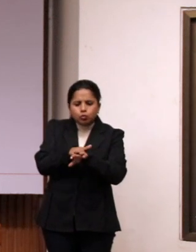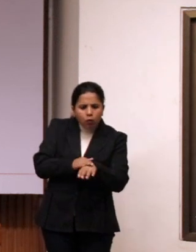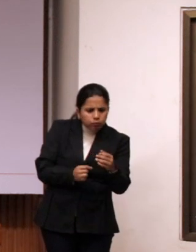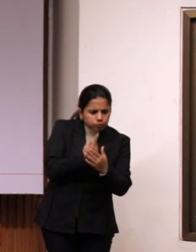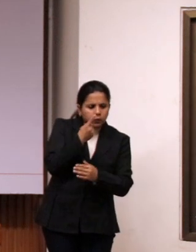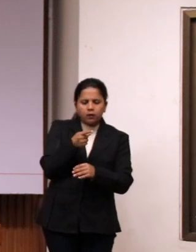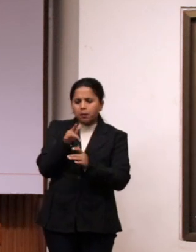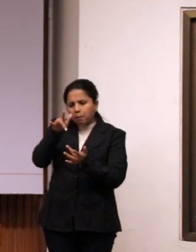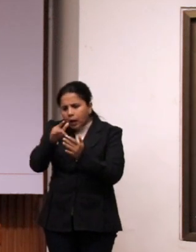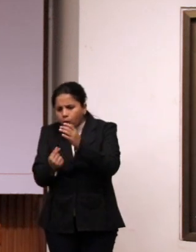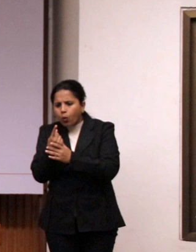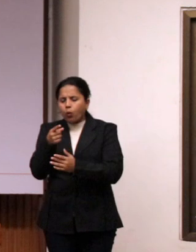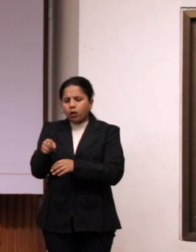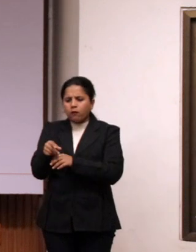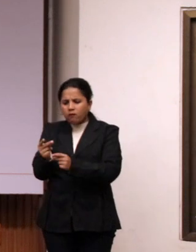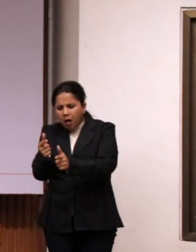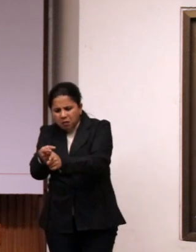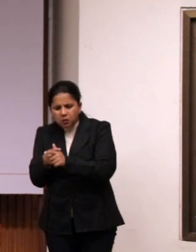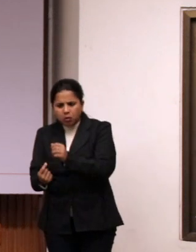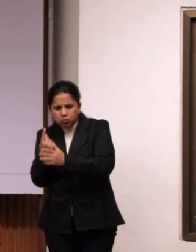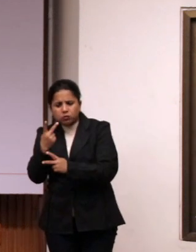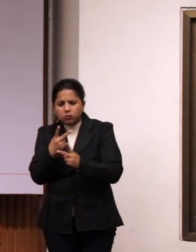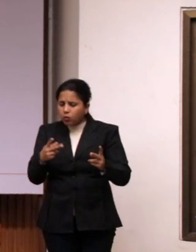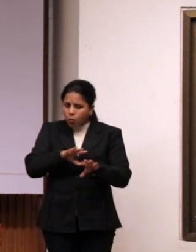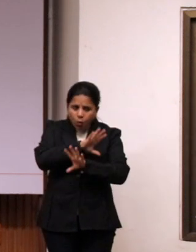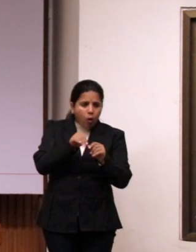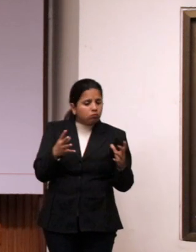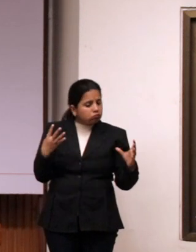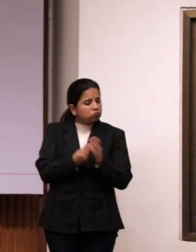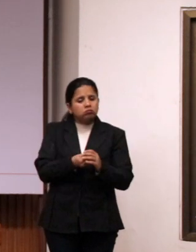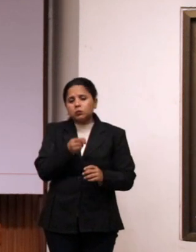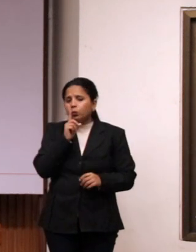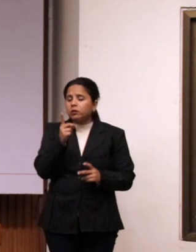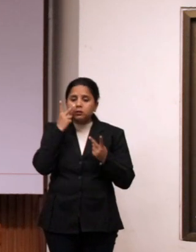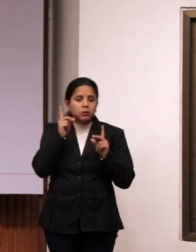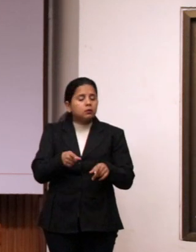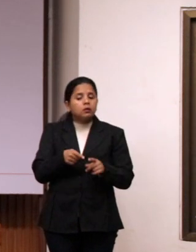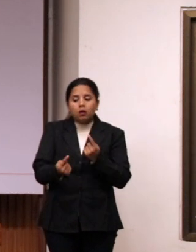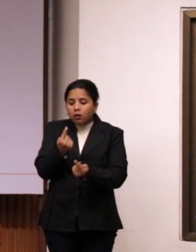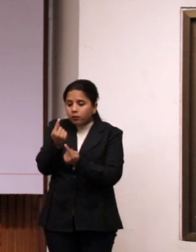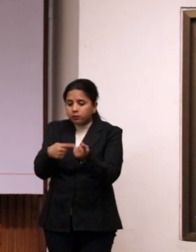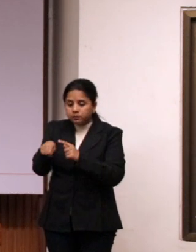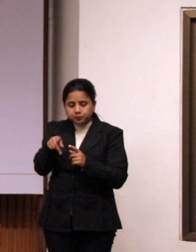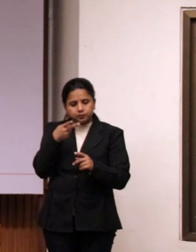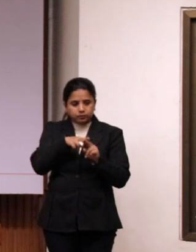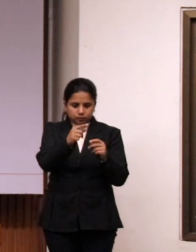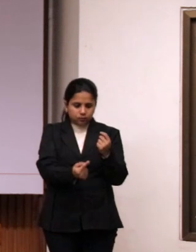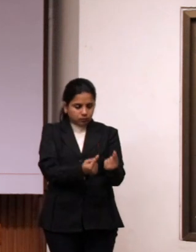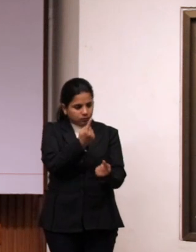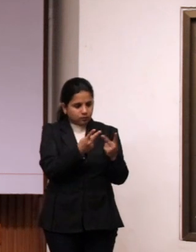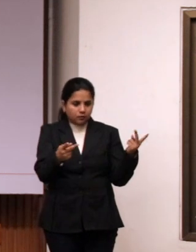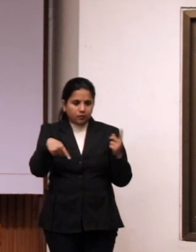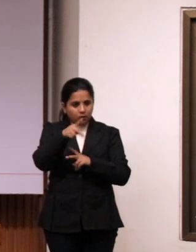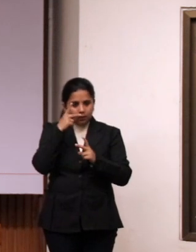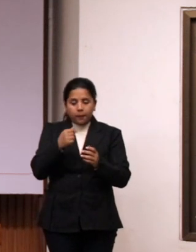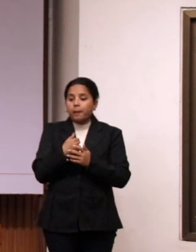fast-growing, medium-growing, grasses, shrub, herbs. You have to bring everything. So plantation, if you go for plantation,